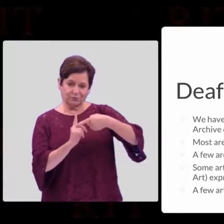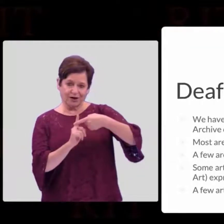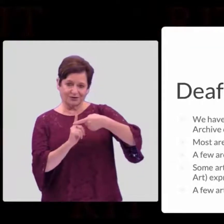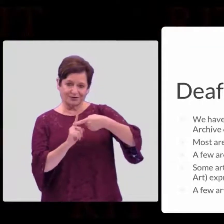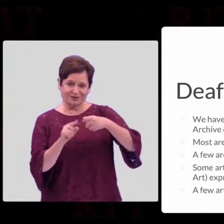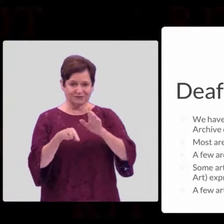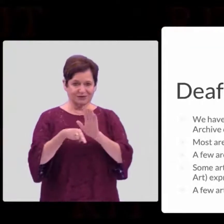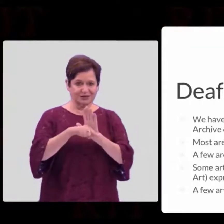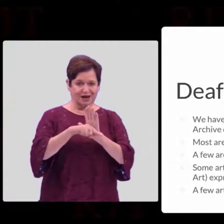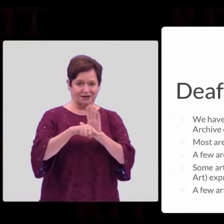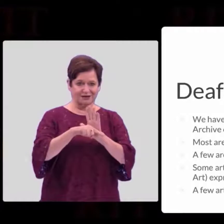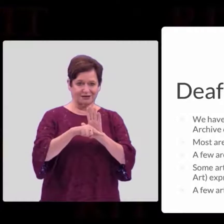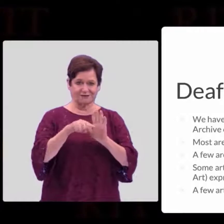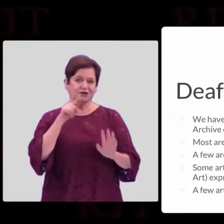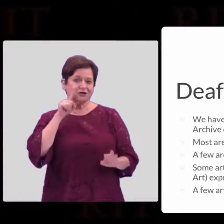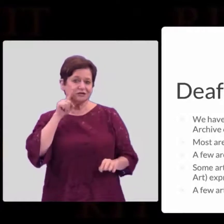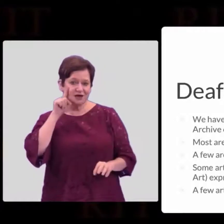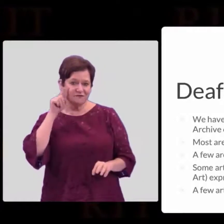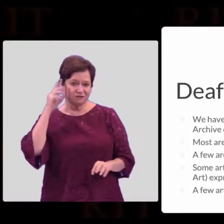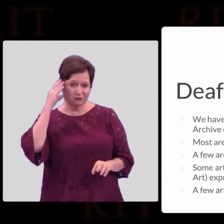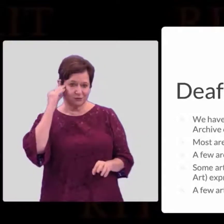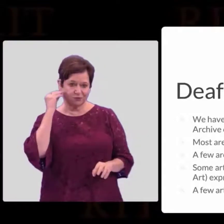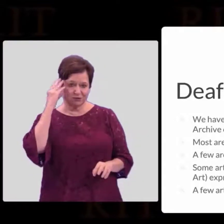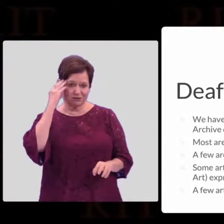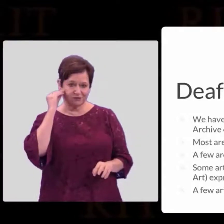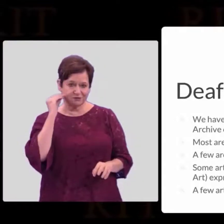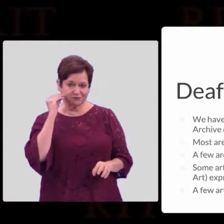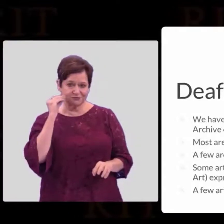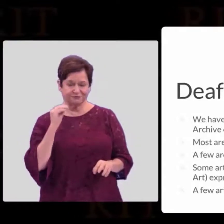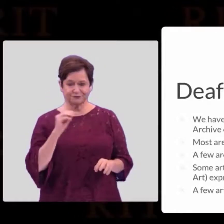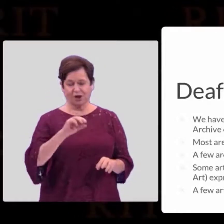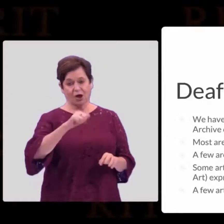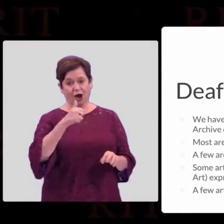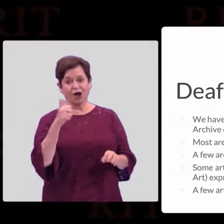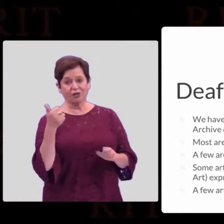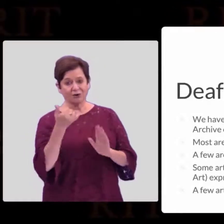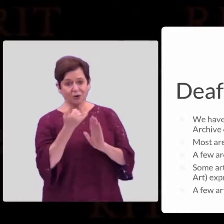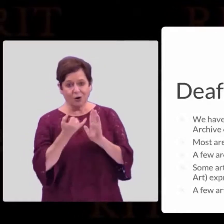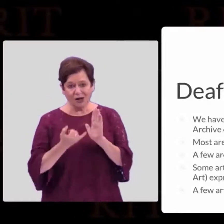This shares positive and negative deaf experiences.